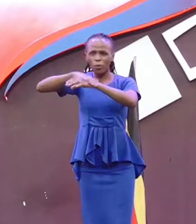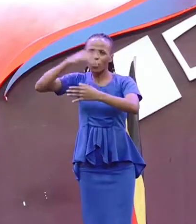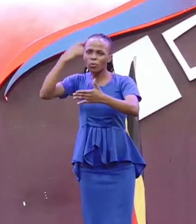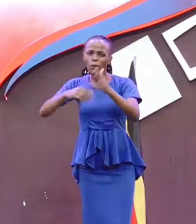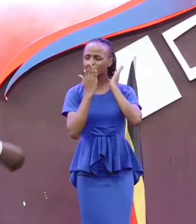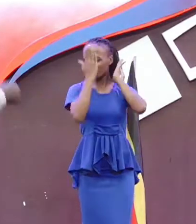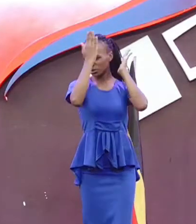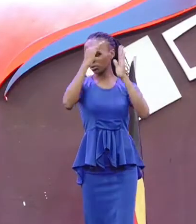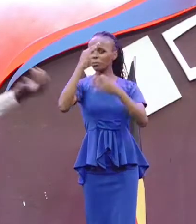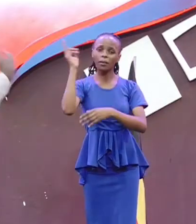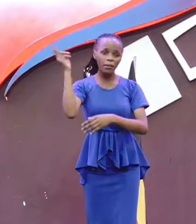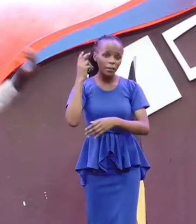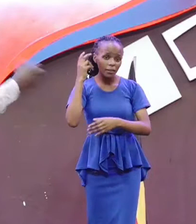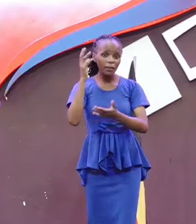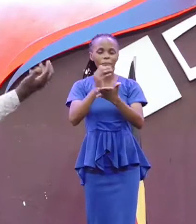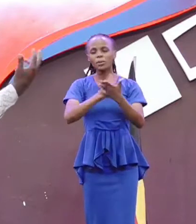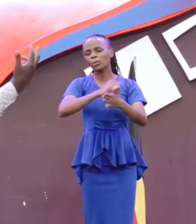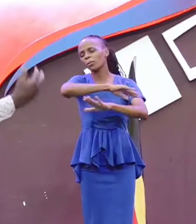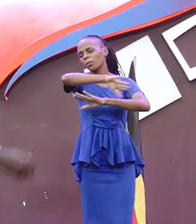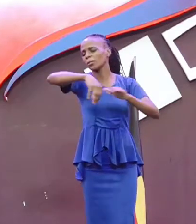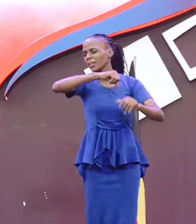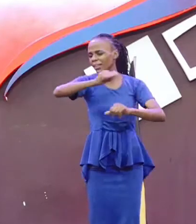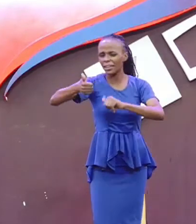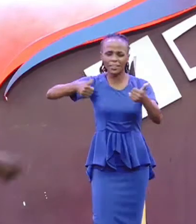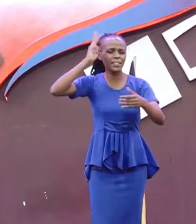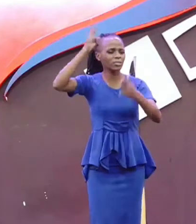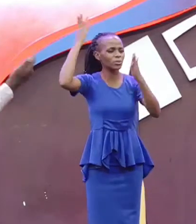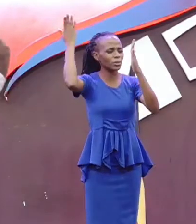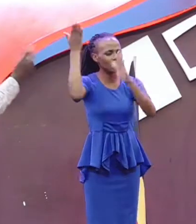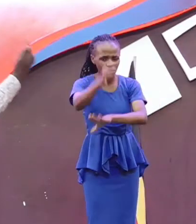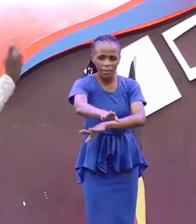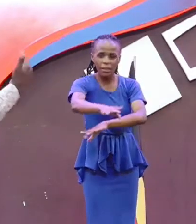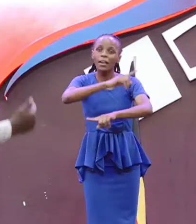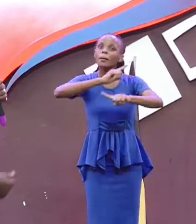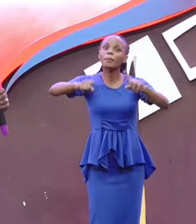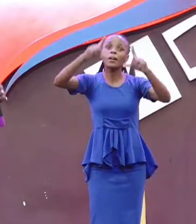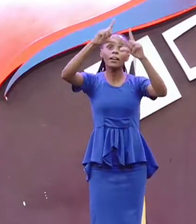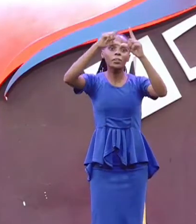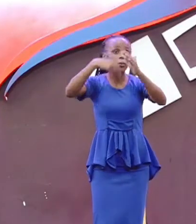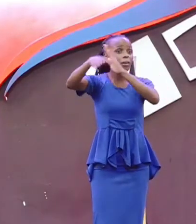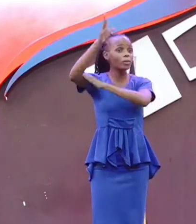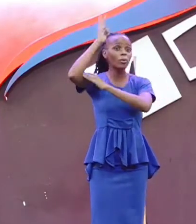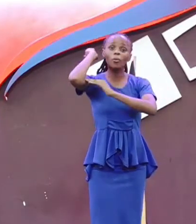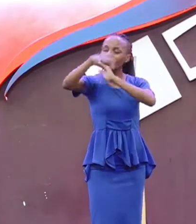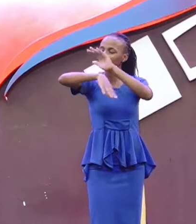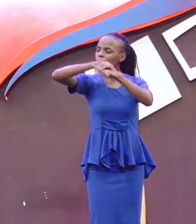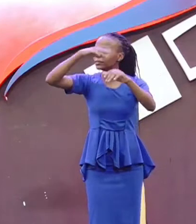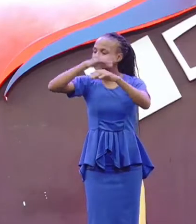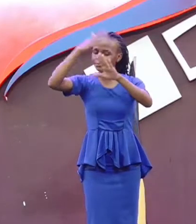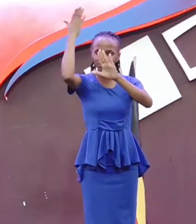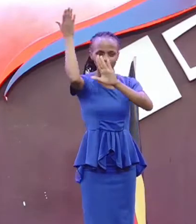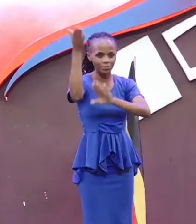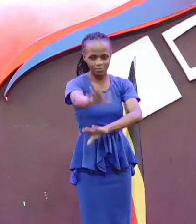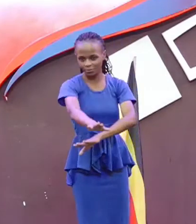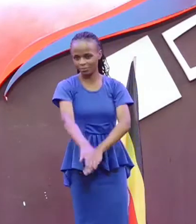hold on to what he had. Because all other things will perish away. But the word of God